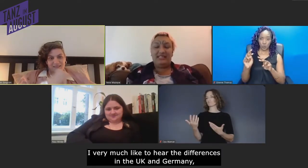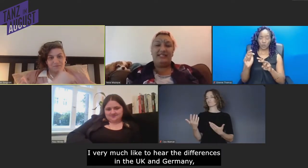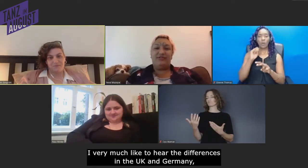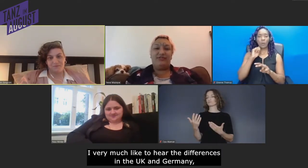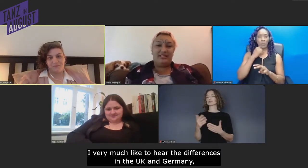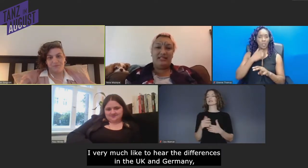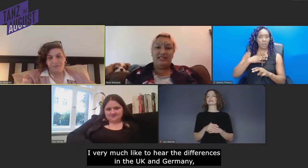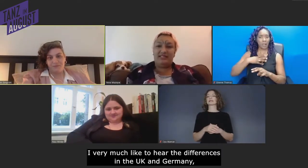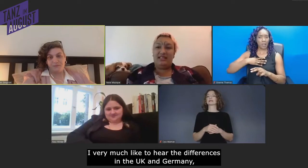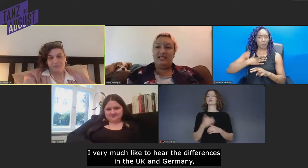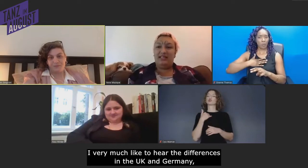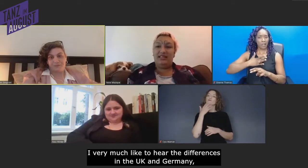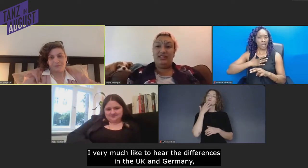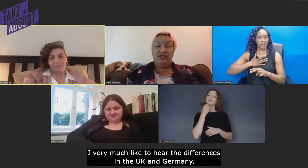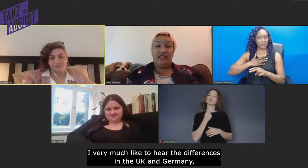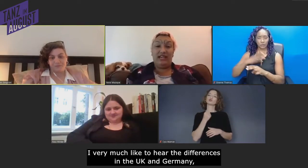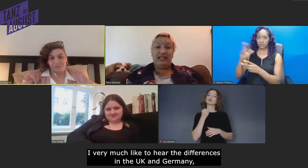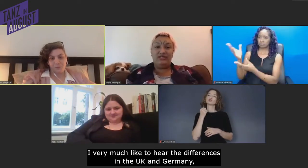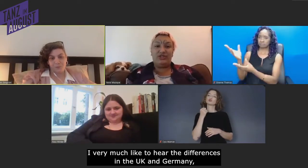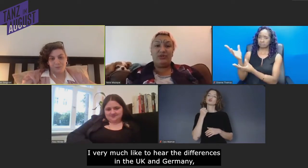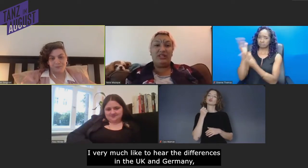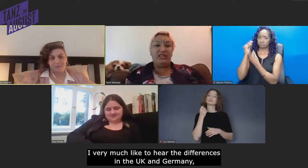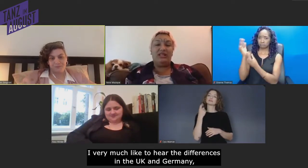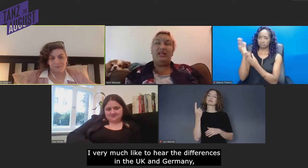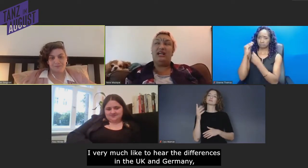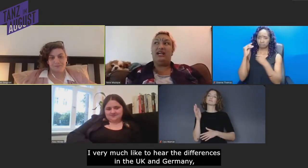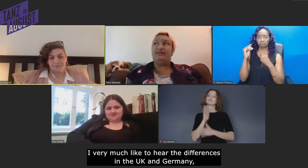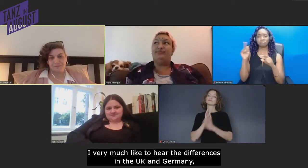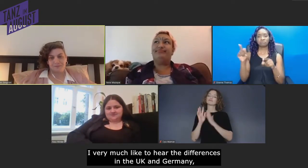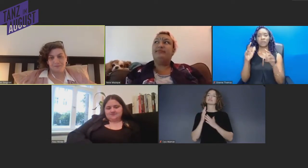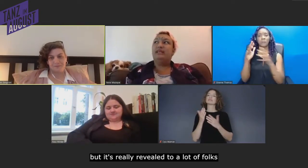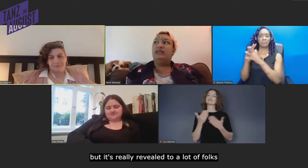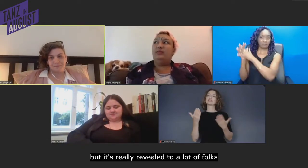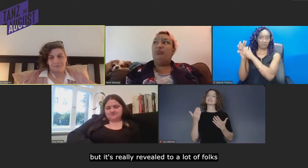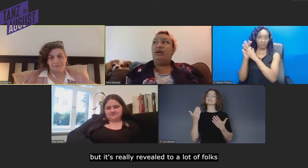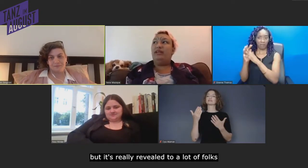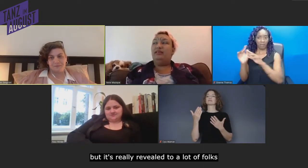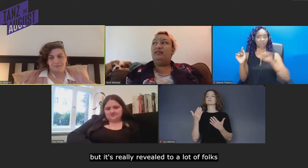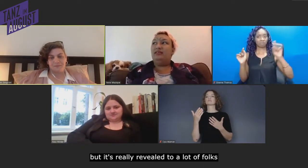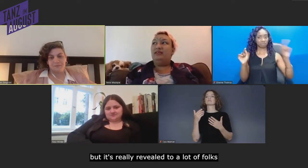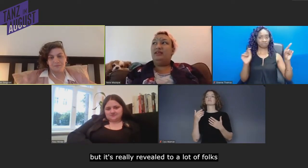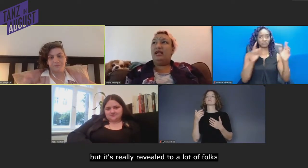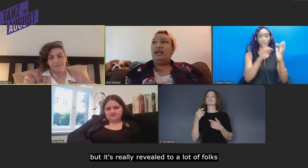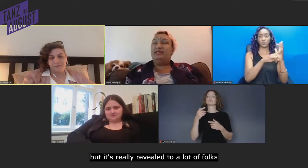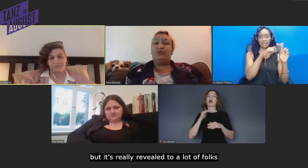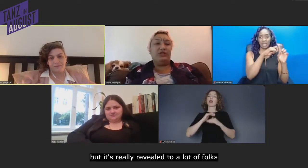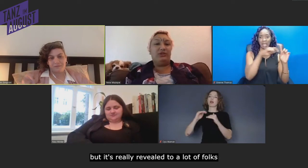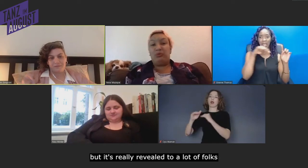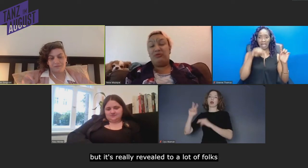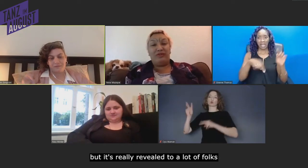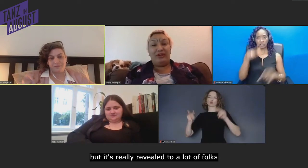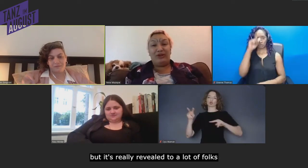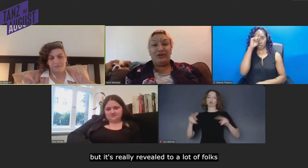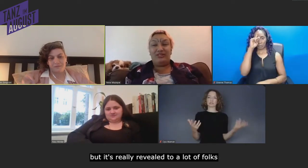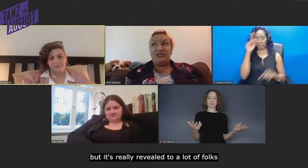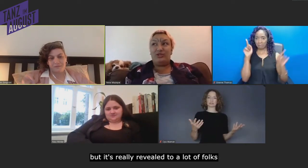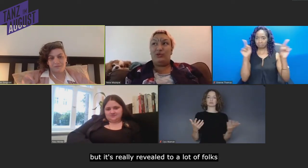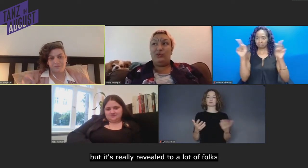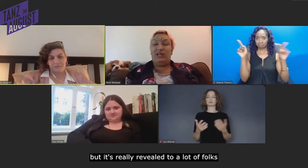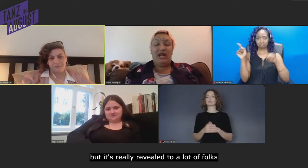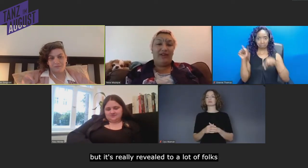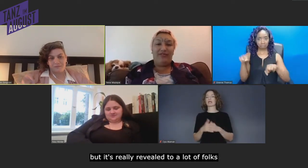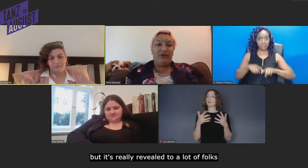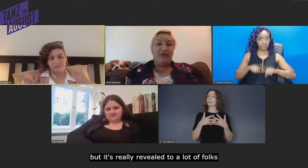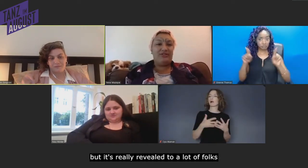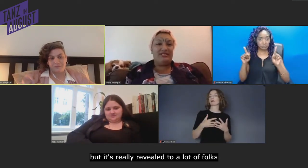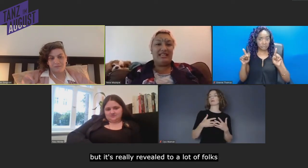the differences in the UK and Germany, but it's really revealed to a